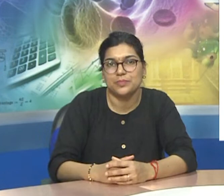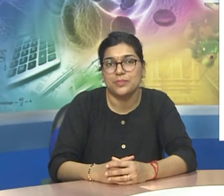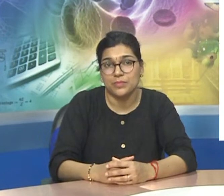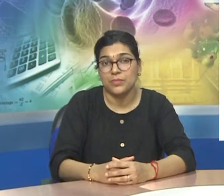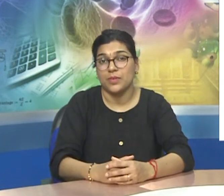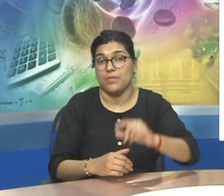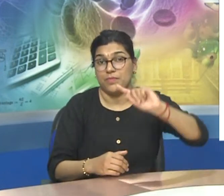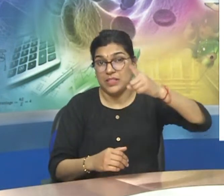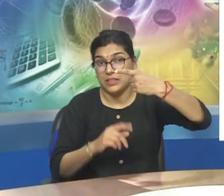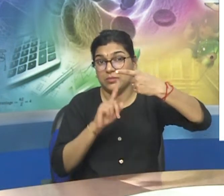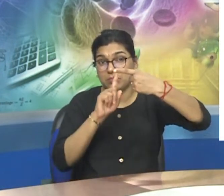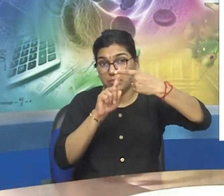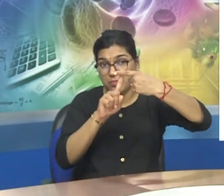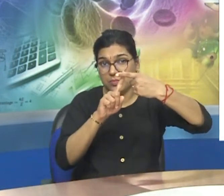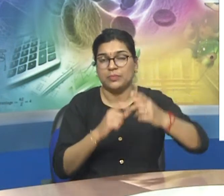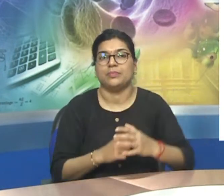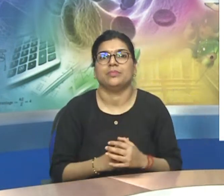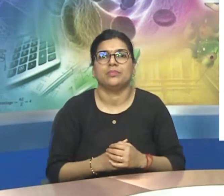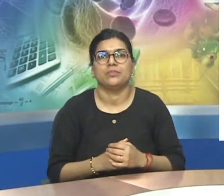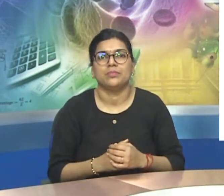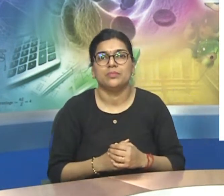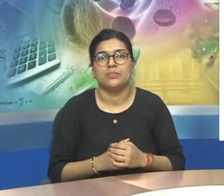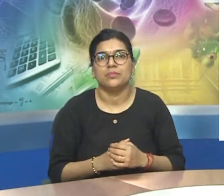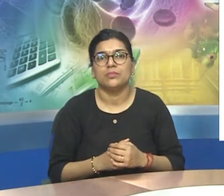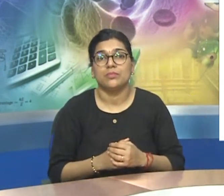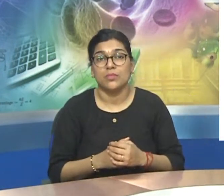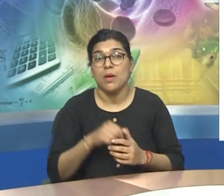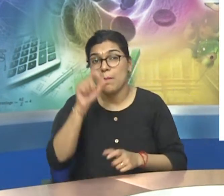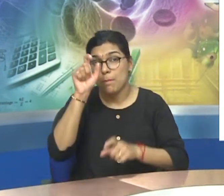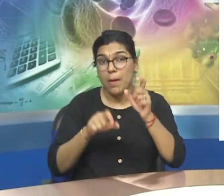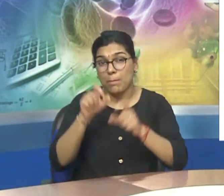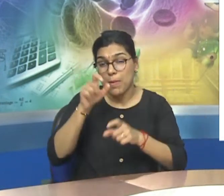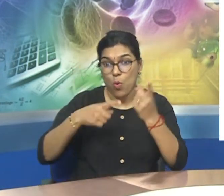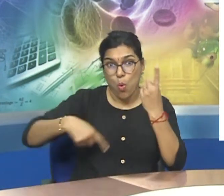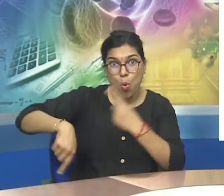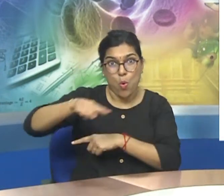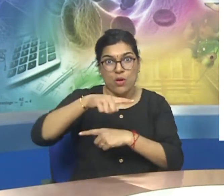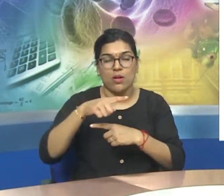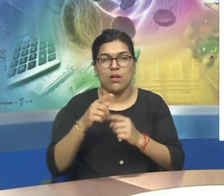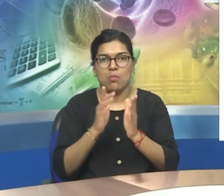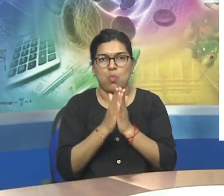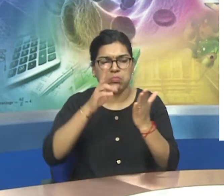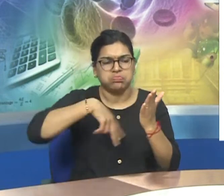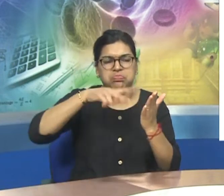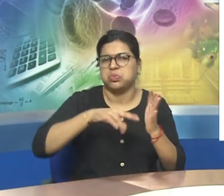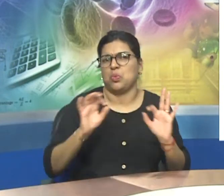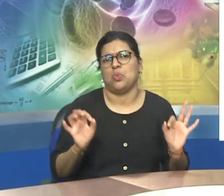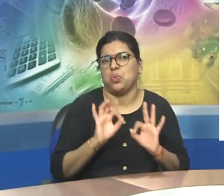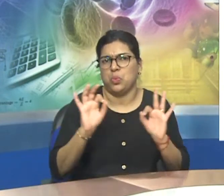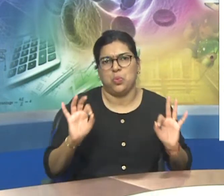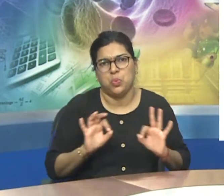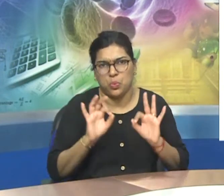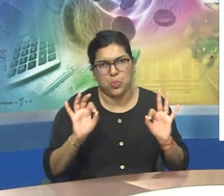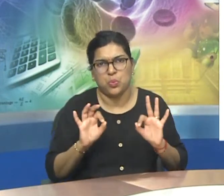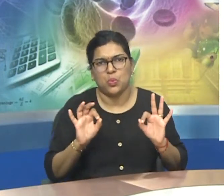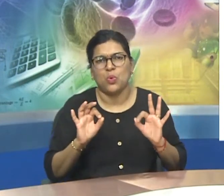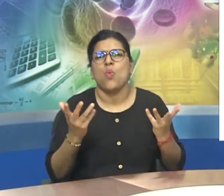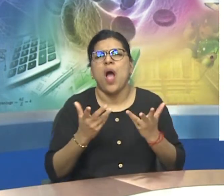those given. Point number 1. Today, people do not read